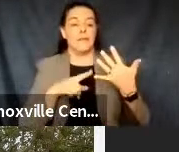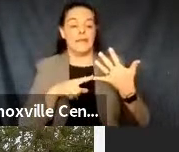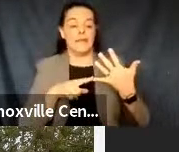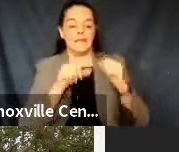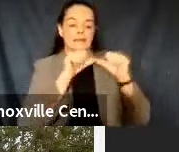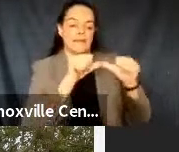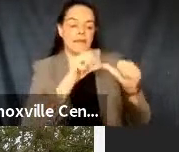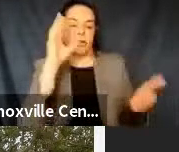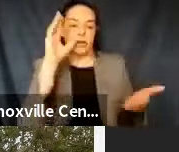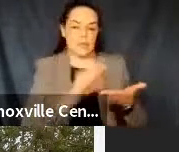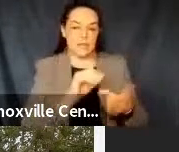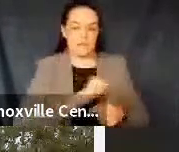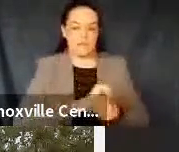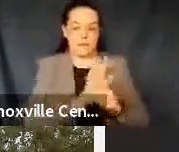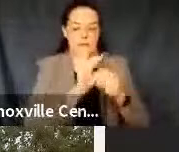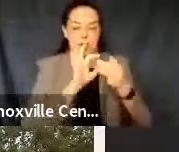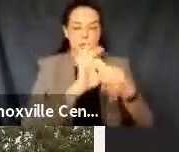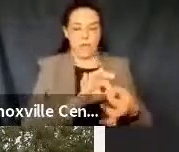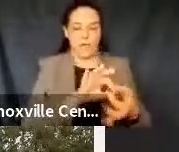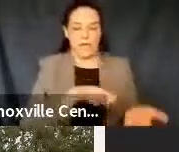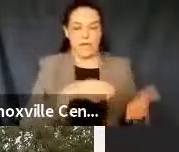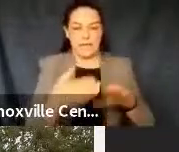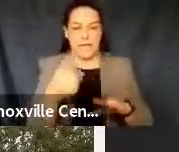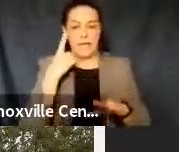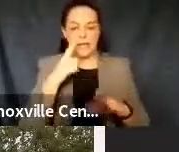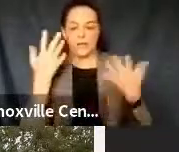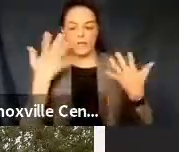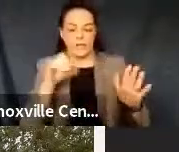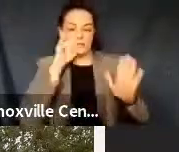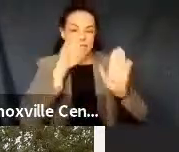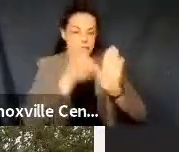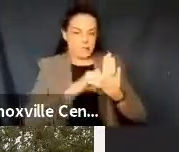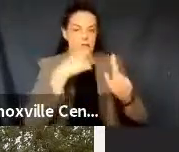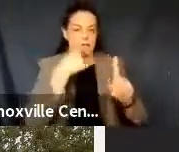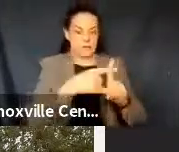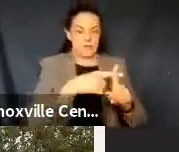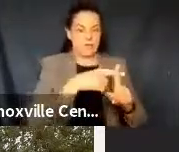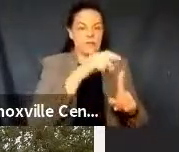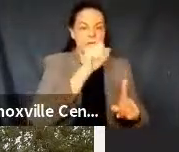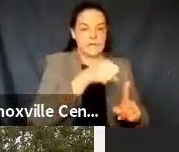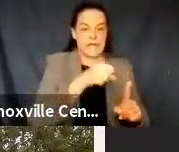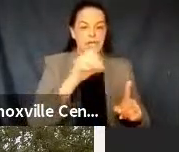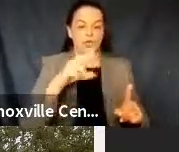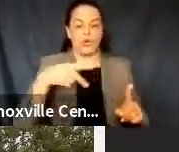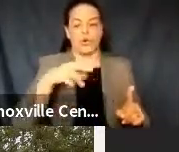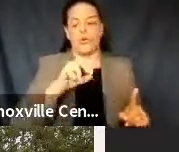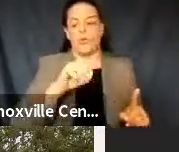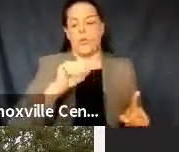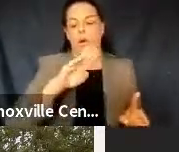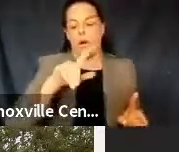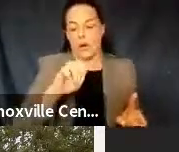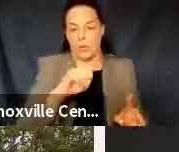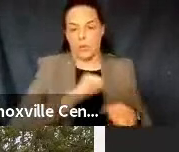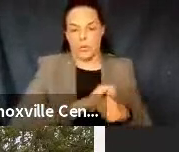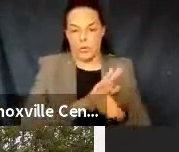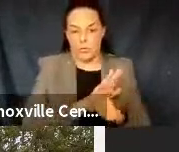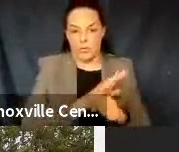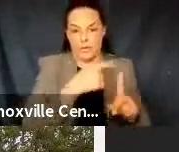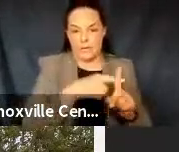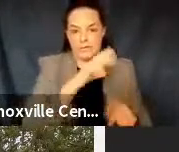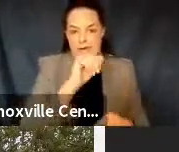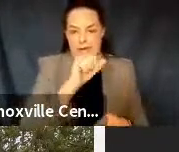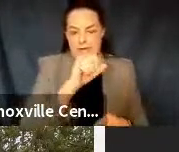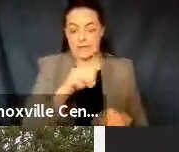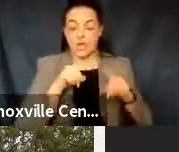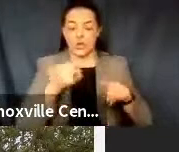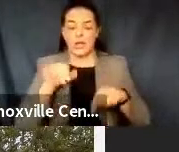or decreased COVID-19 related death rate for identified positive or probable cases. During this time period, we've seen 32